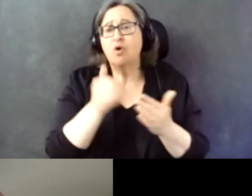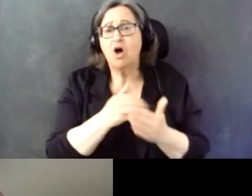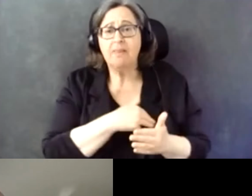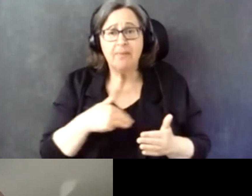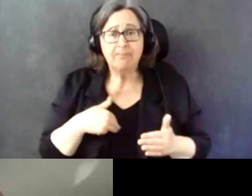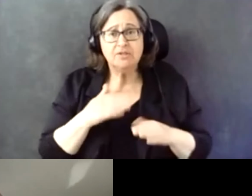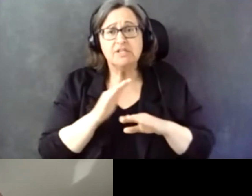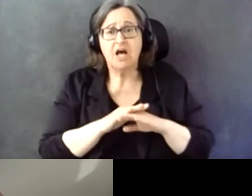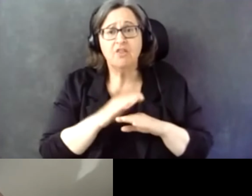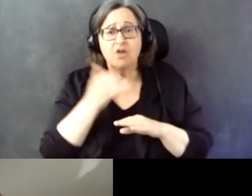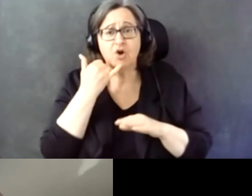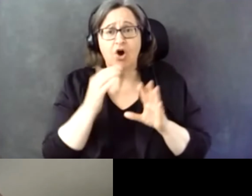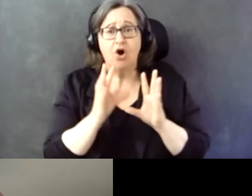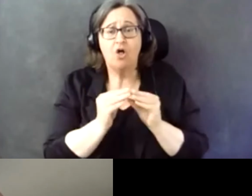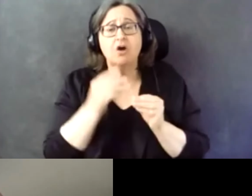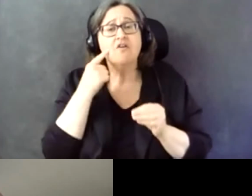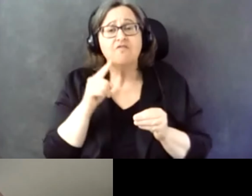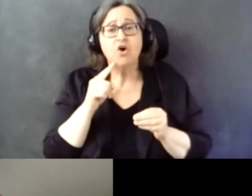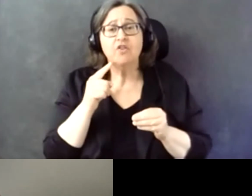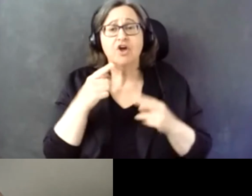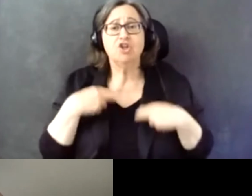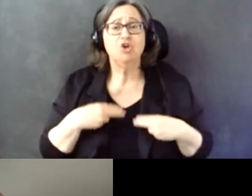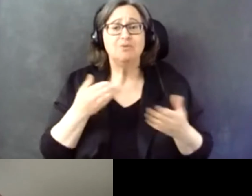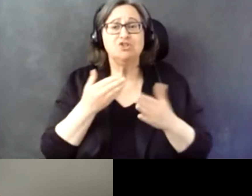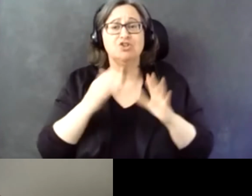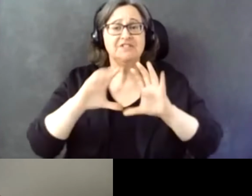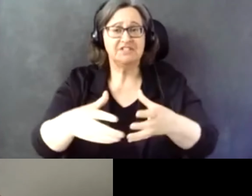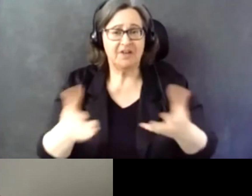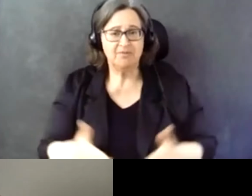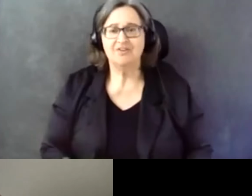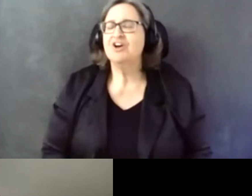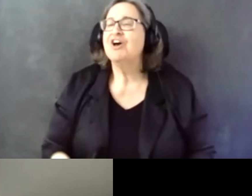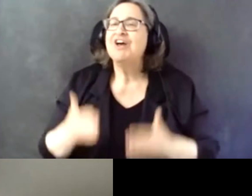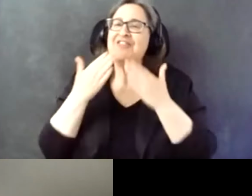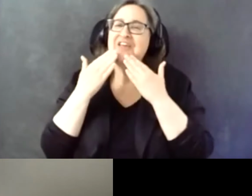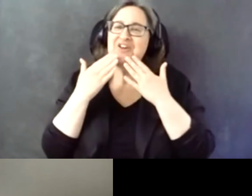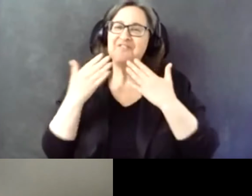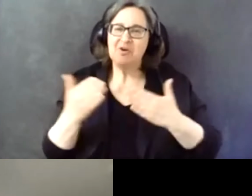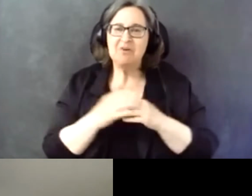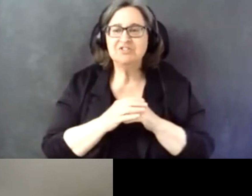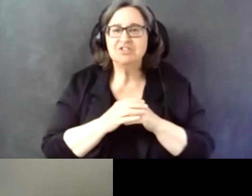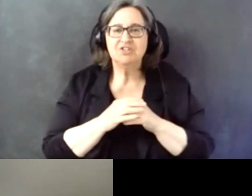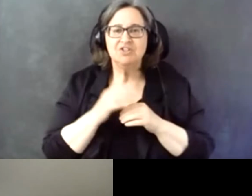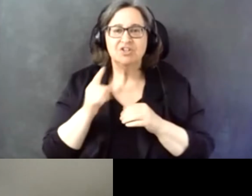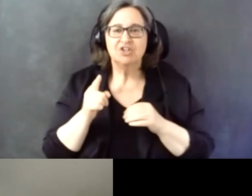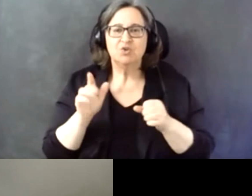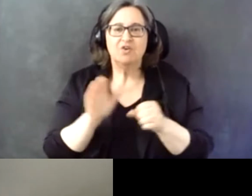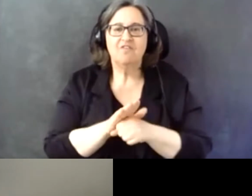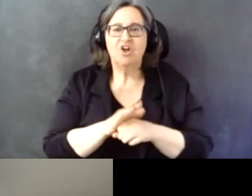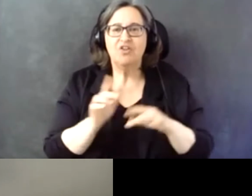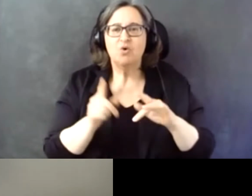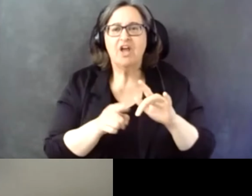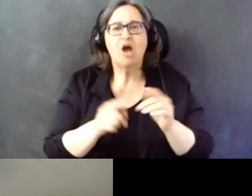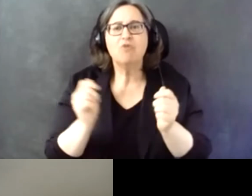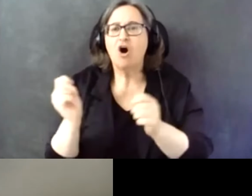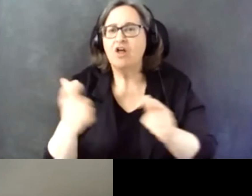today for the human services uh family thank you very much uh you filled the gap uh all